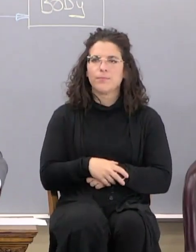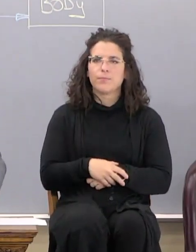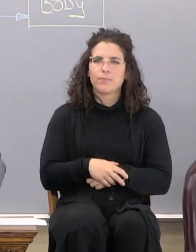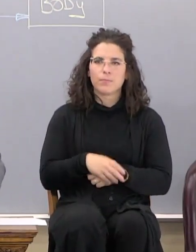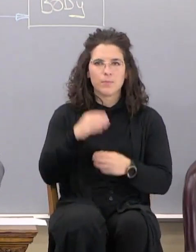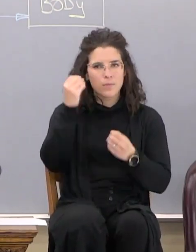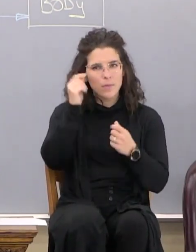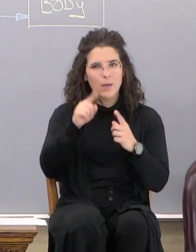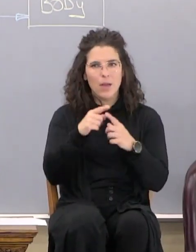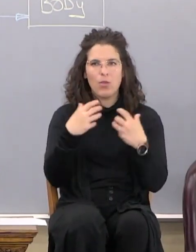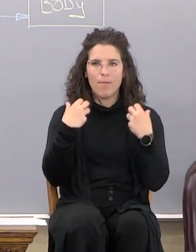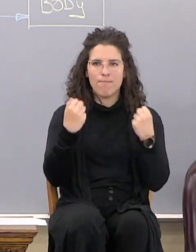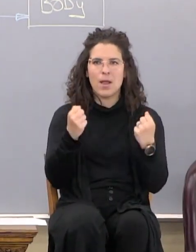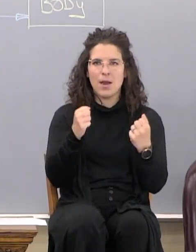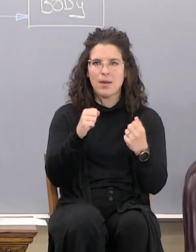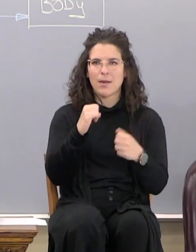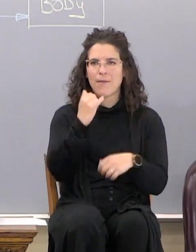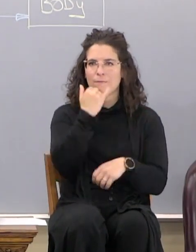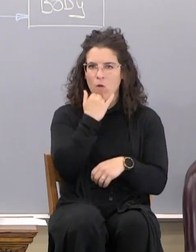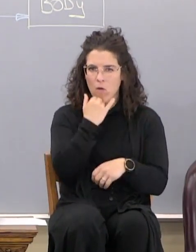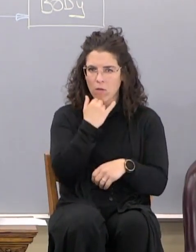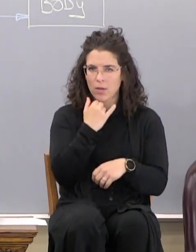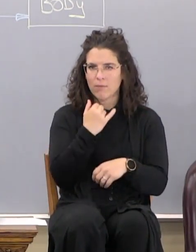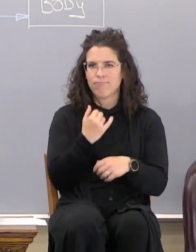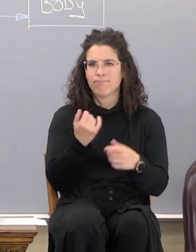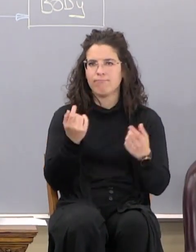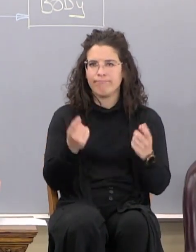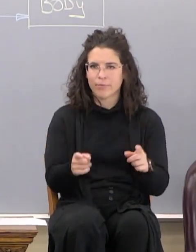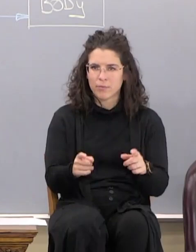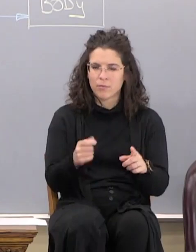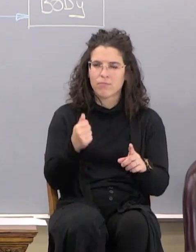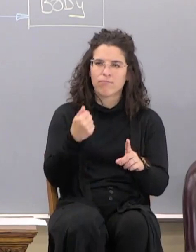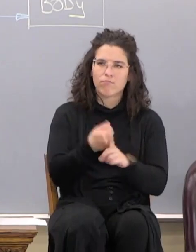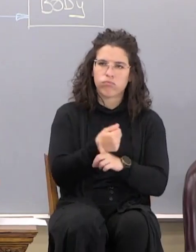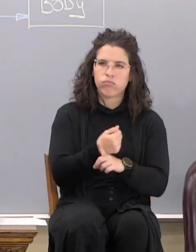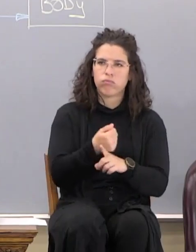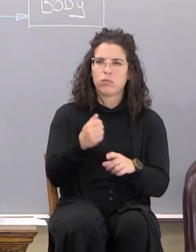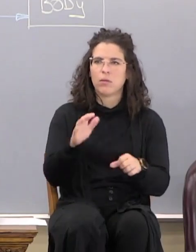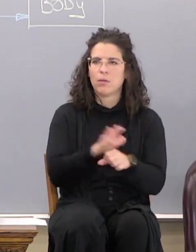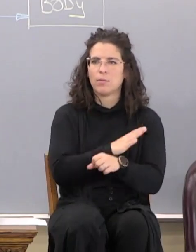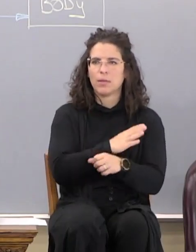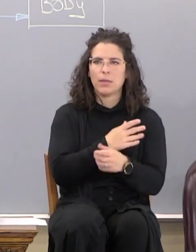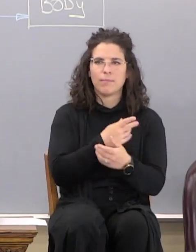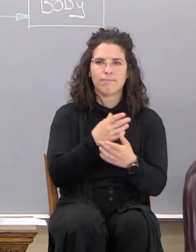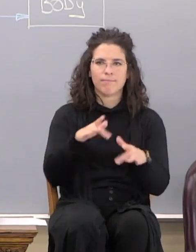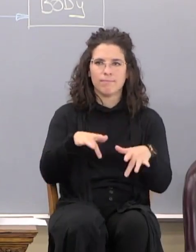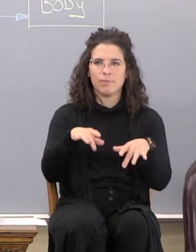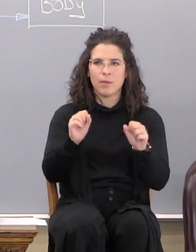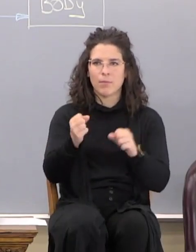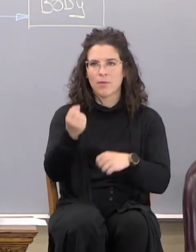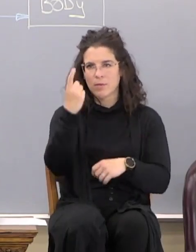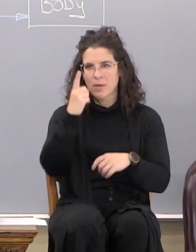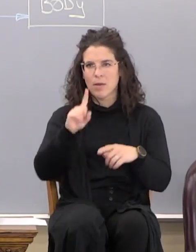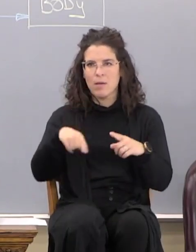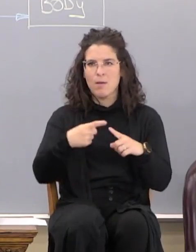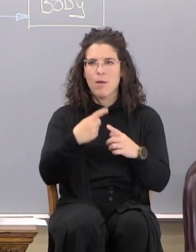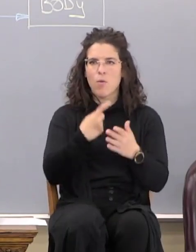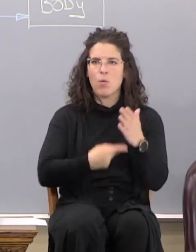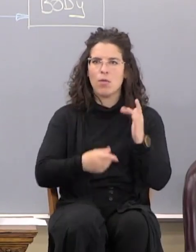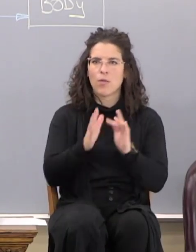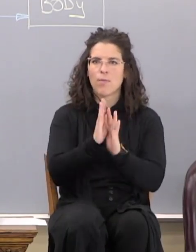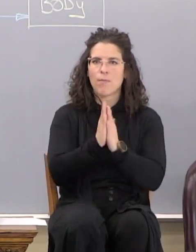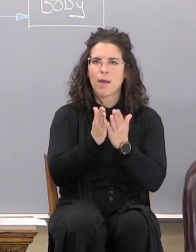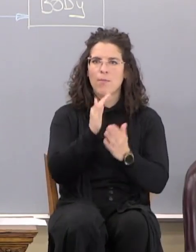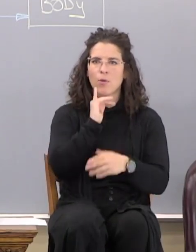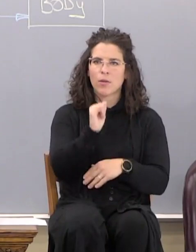how are the mighty fallen? And you know, it's a complete lack of understanding about what the Bible is. And I don't make any